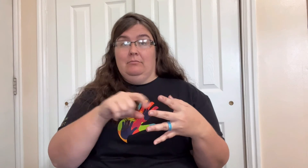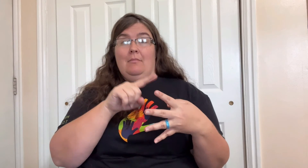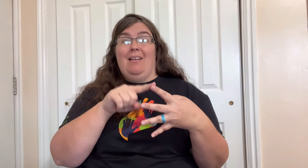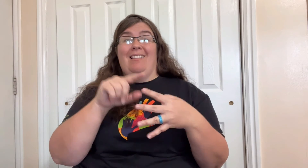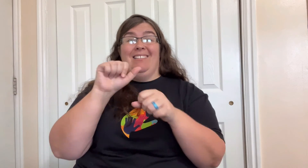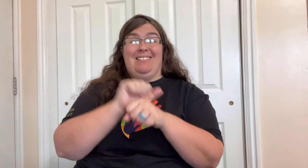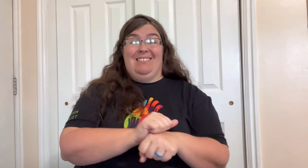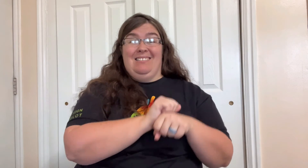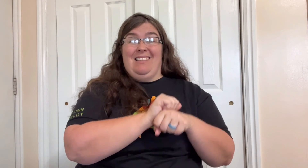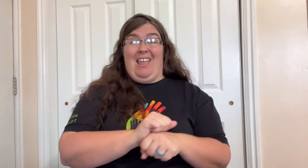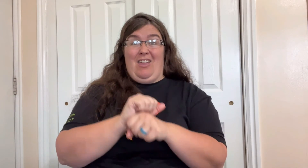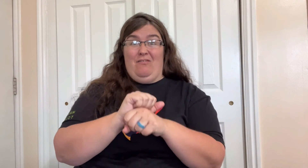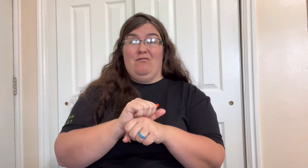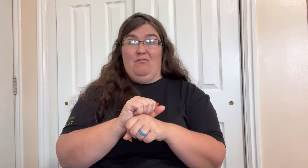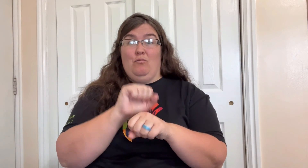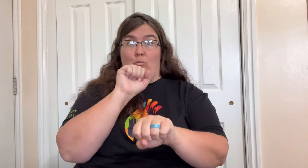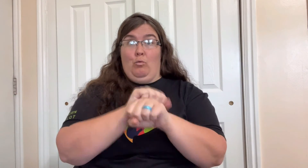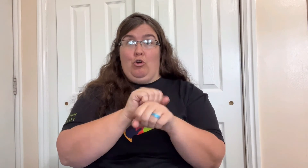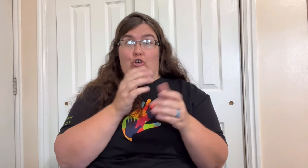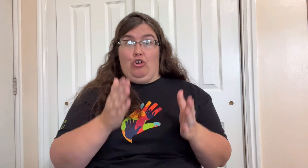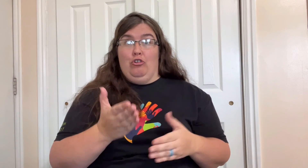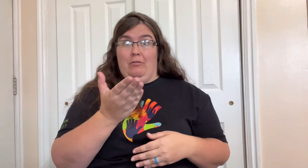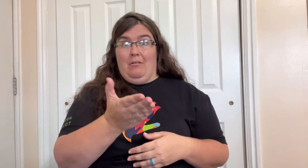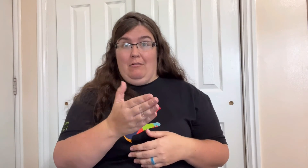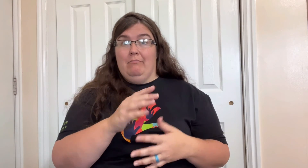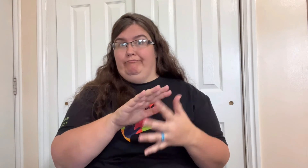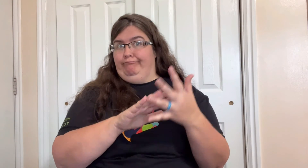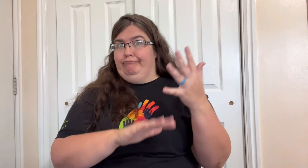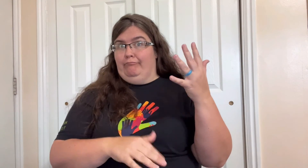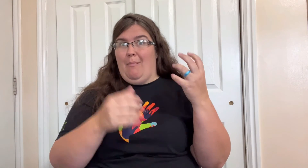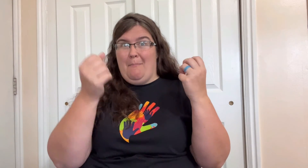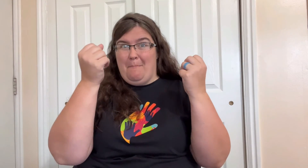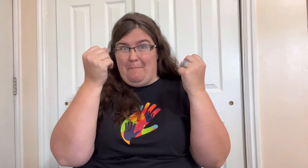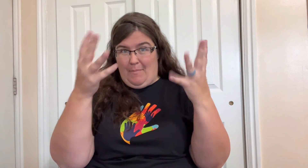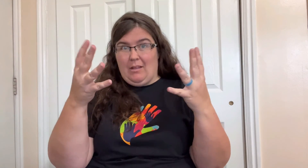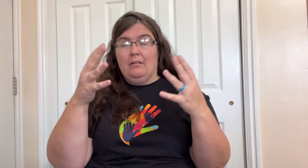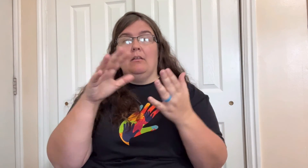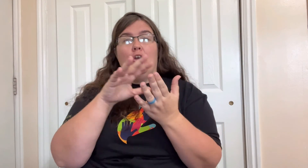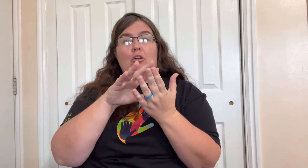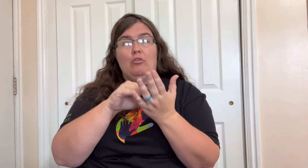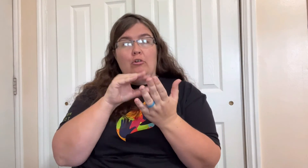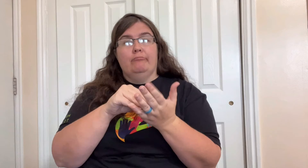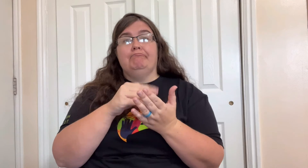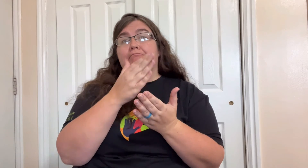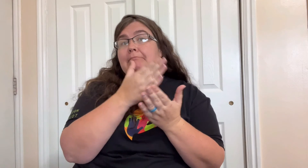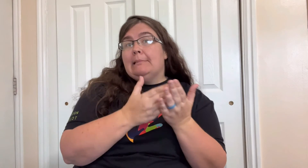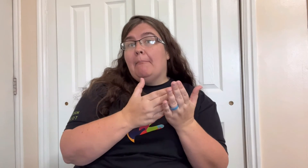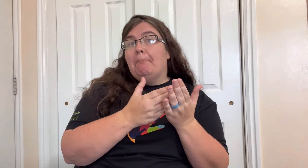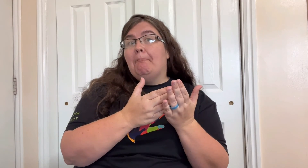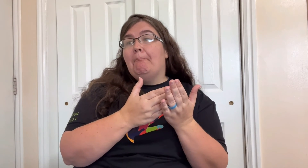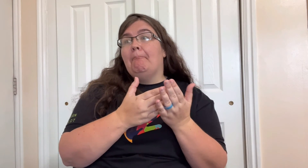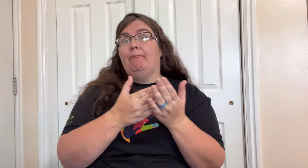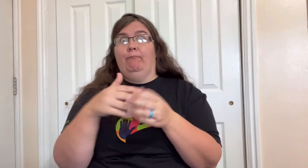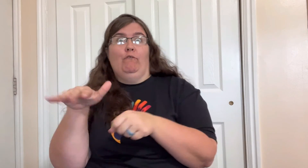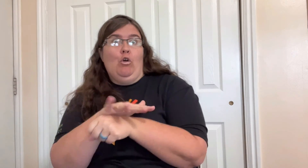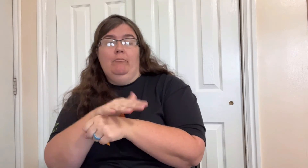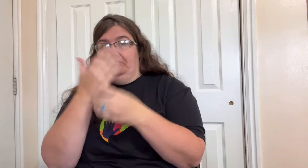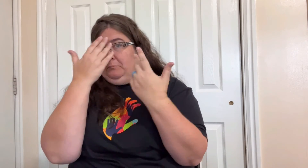inside, the slave workers who worked there. I mean, lots of people were using this sign, and some of them maybe only knew a few